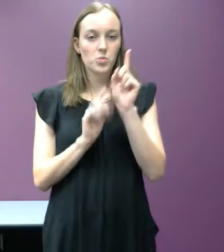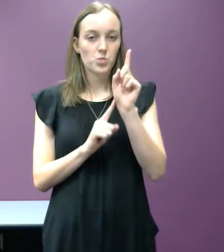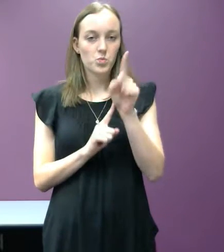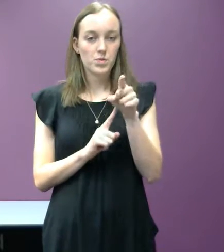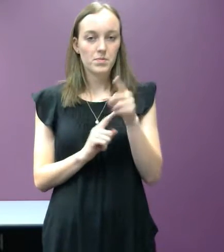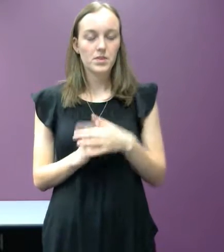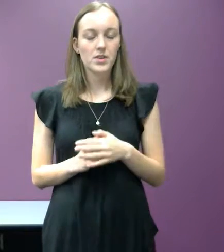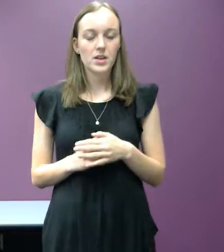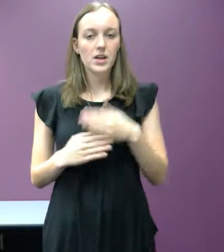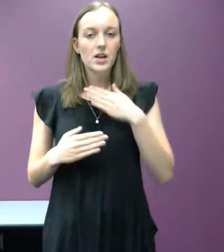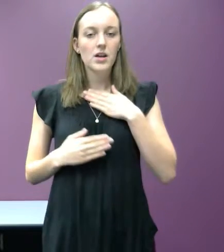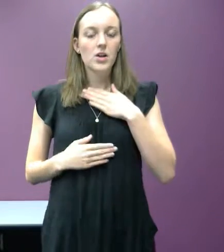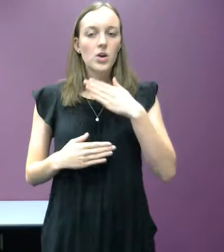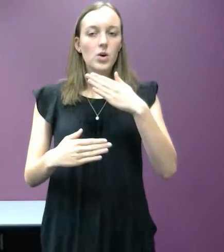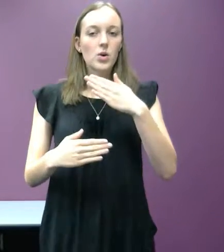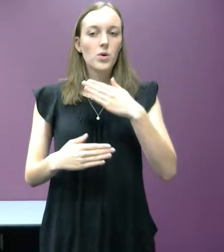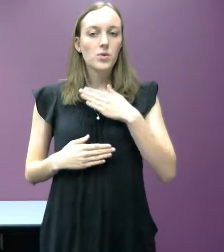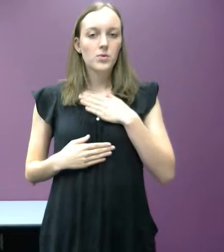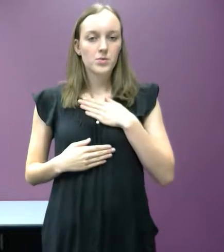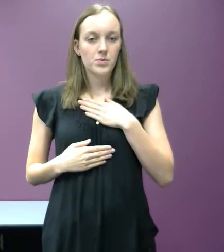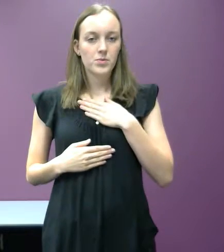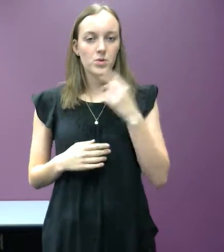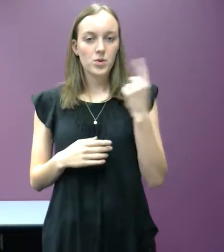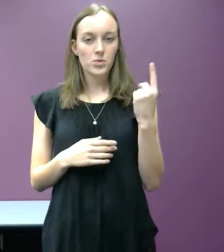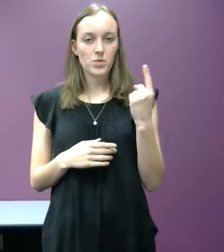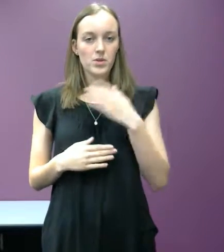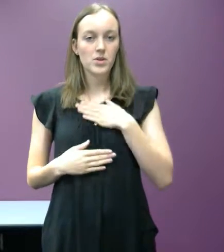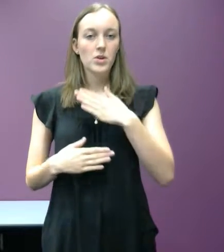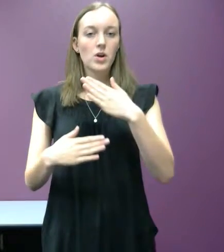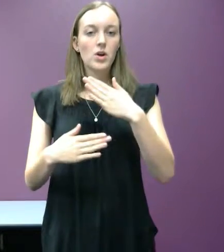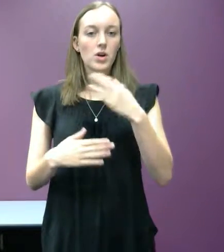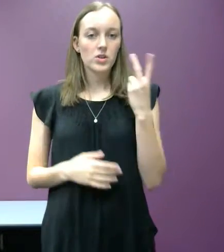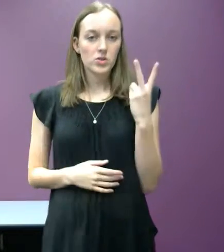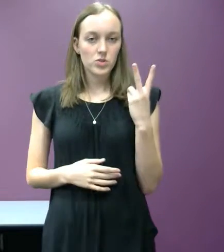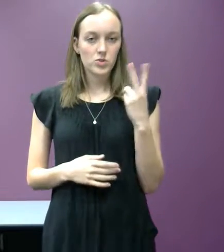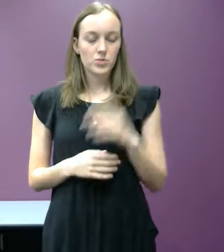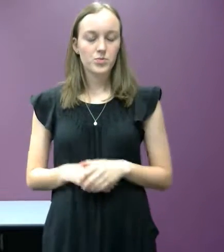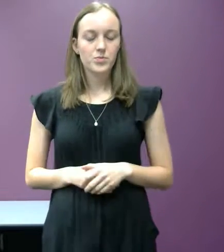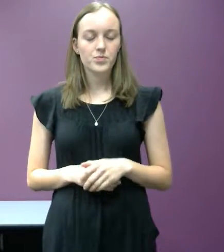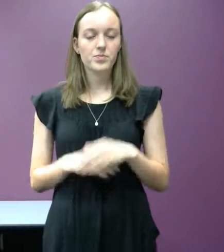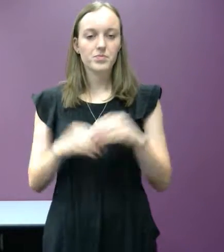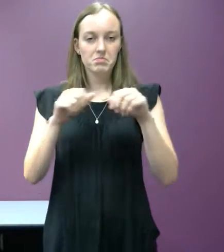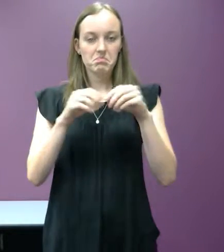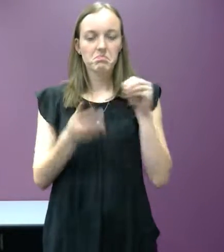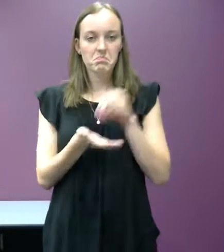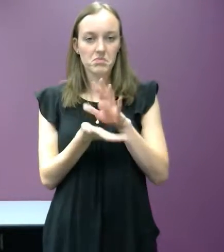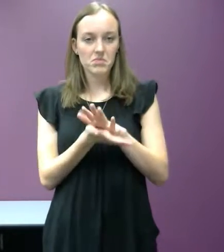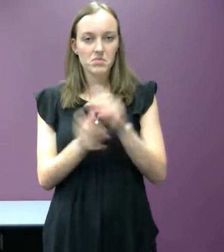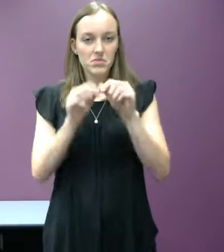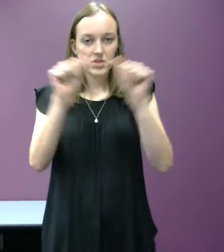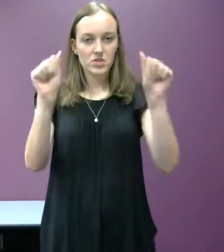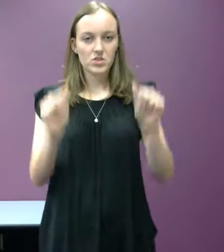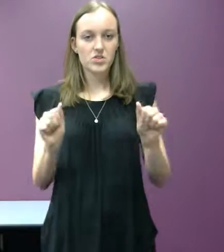breathe out, and we'll count those in 1 minute, and we'll put that on a chart. Second will be